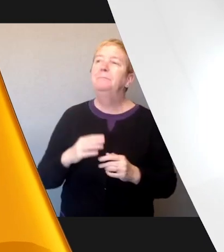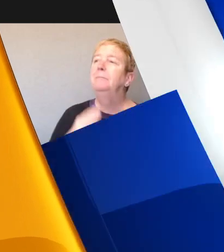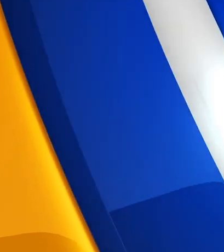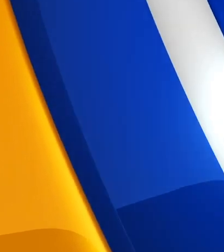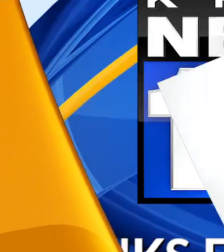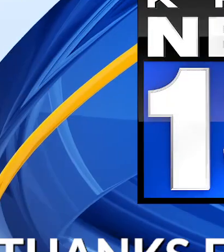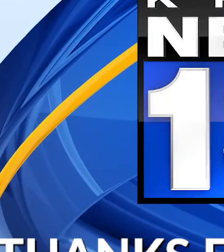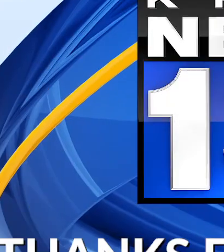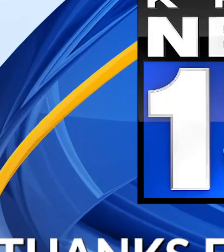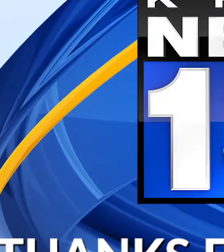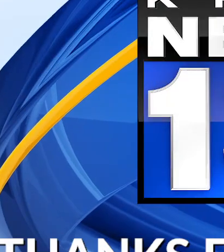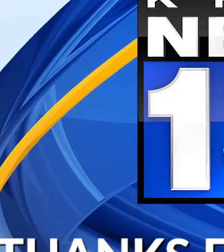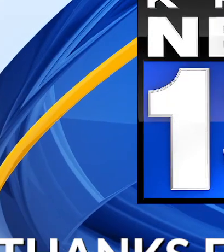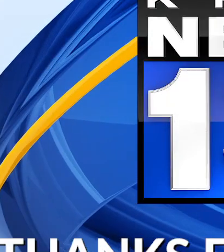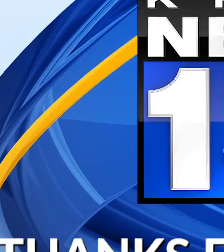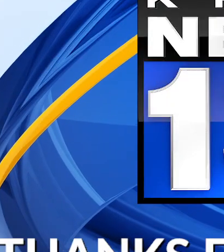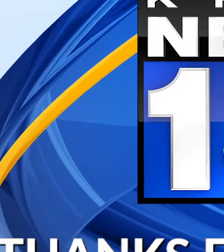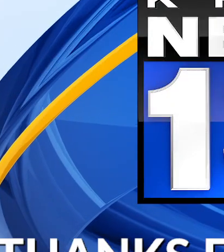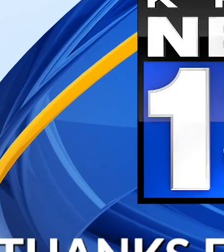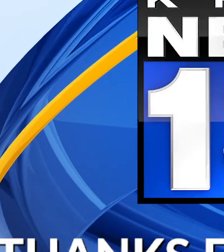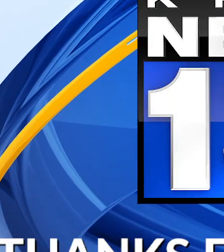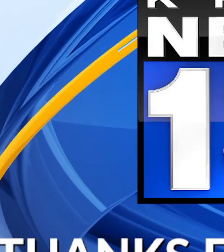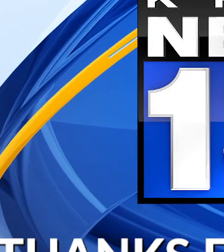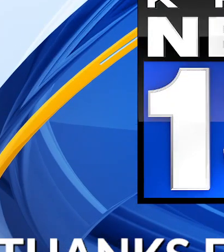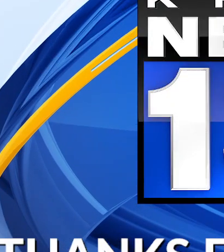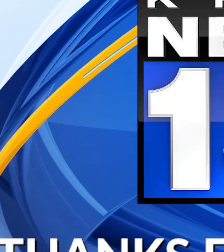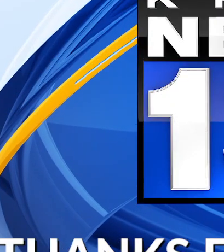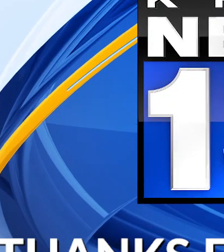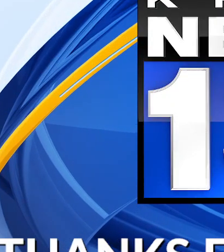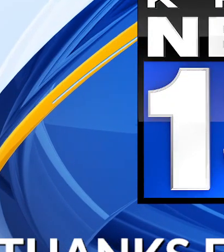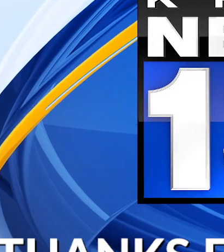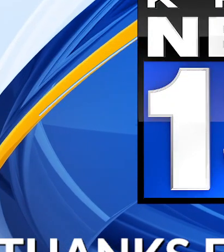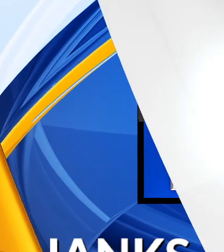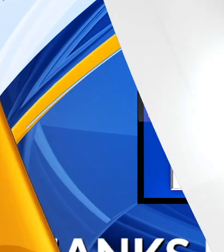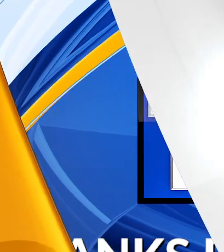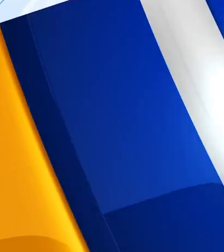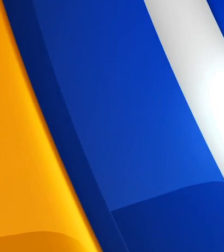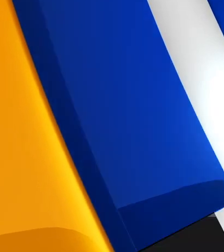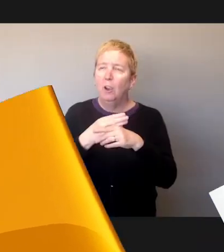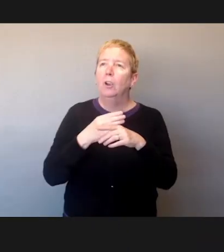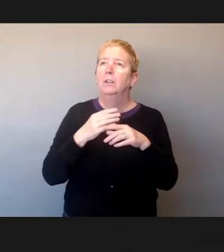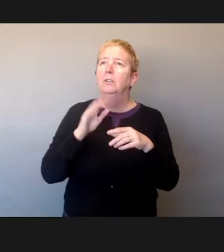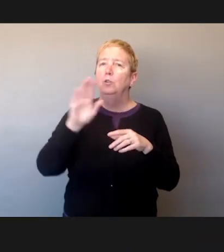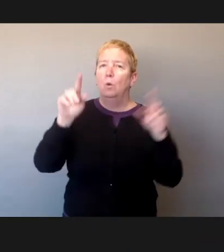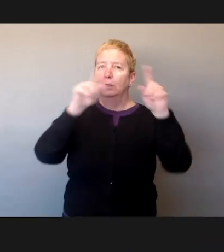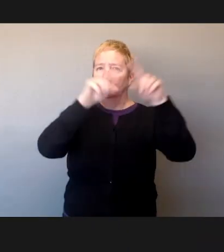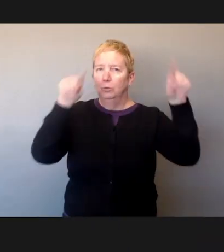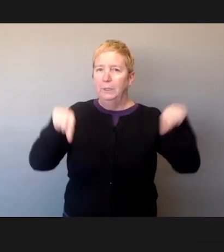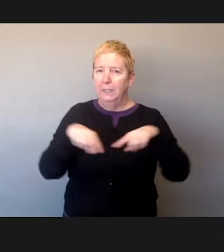Thank you. I'd like Brianna to share her screen and we'll end with our quick little video.